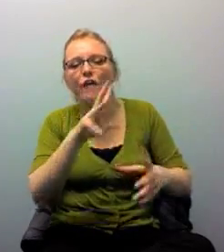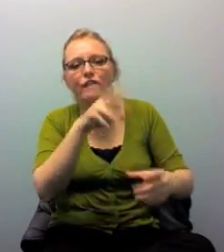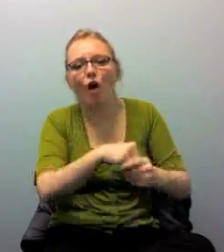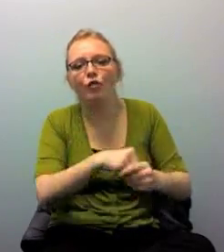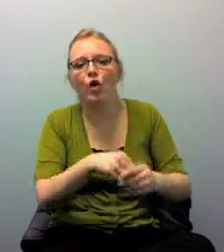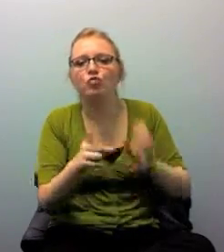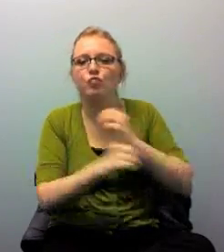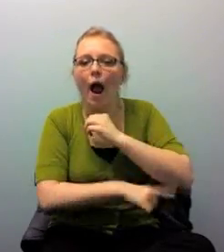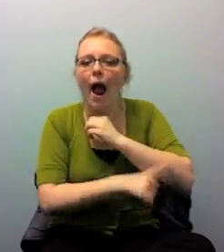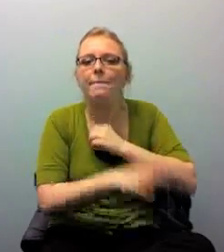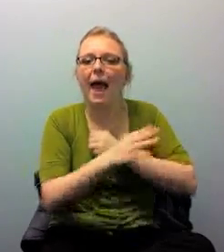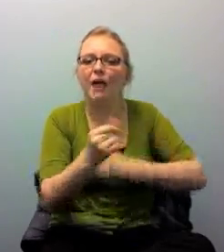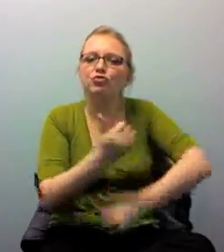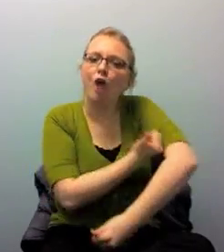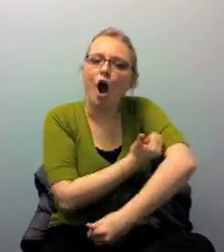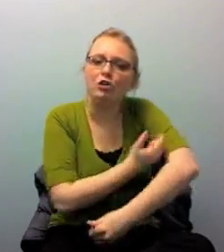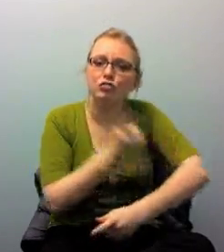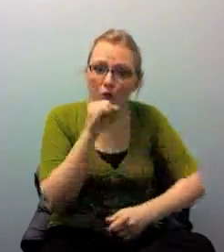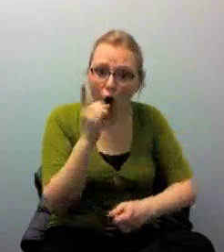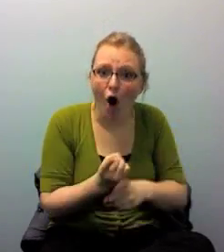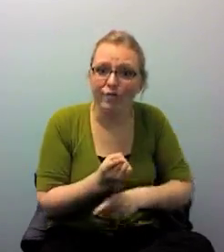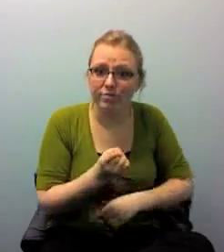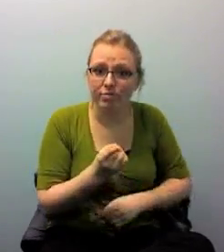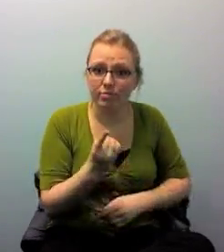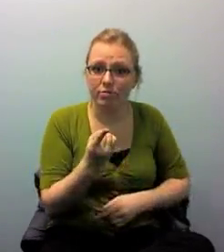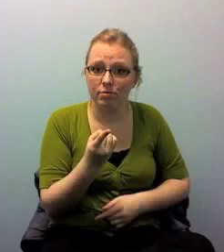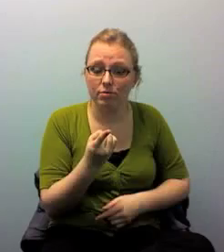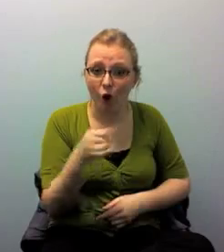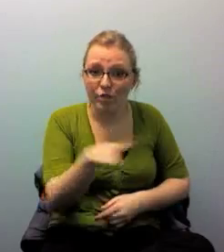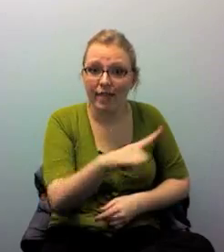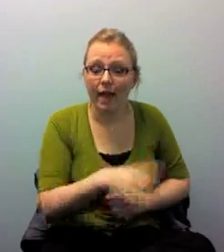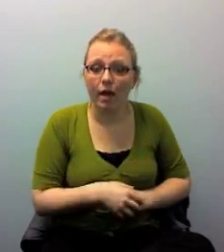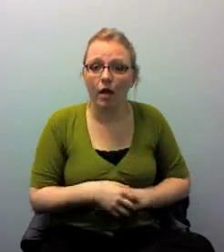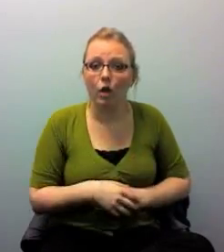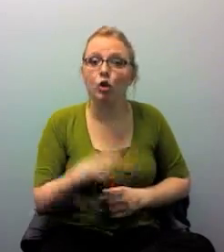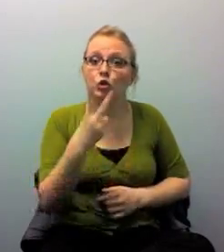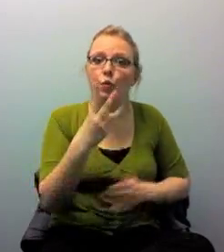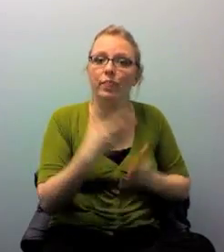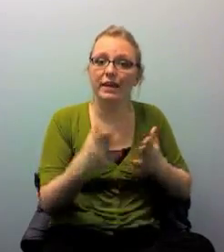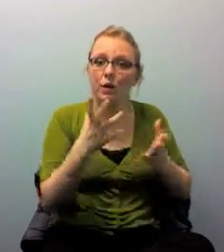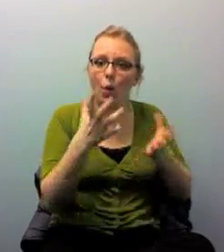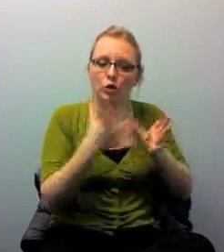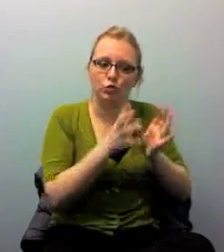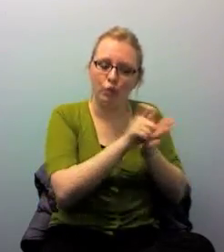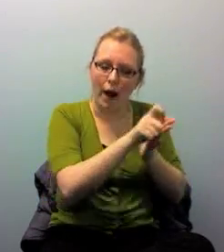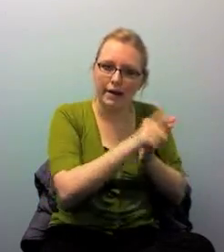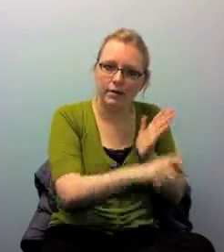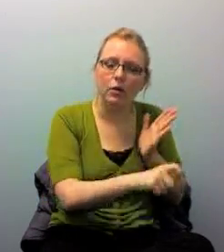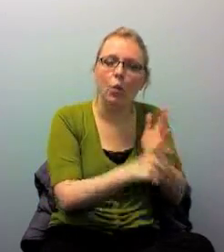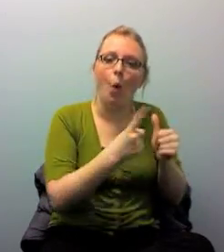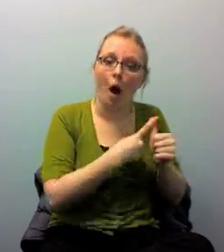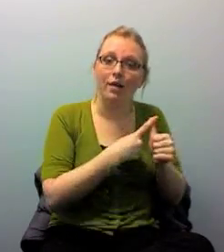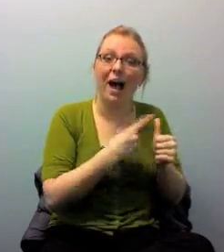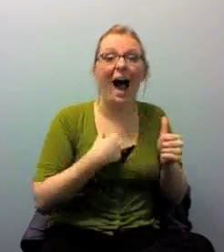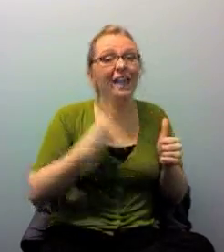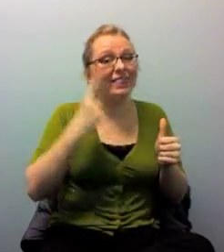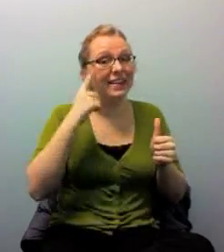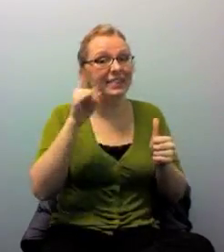they? Now, the two statements you want the kids to write about are, one, I think this question is